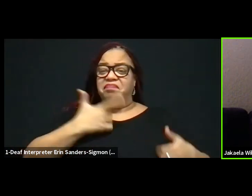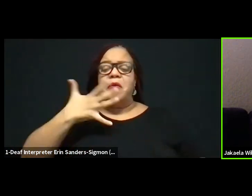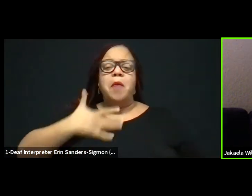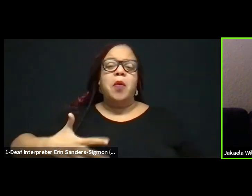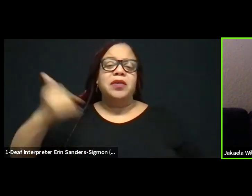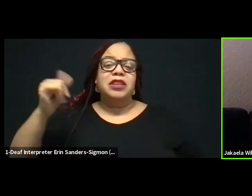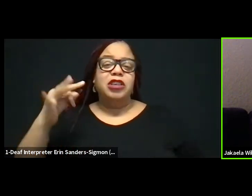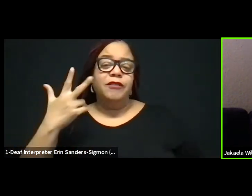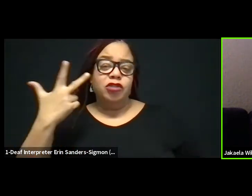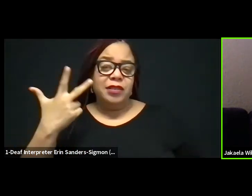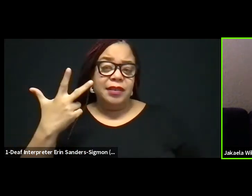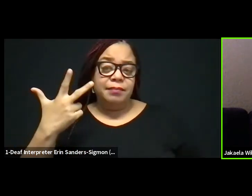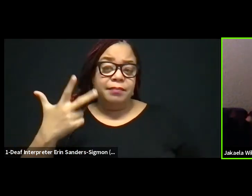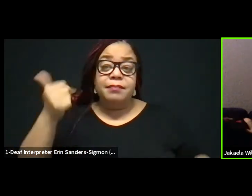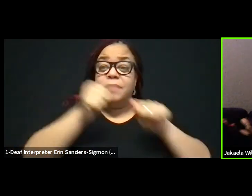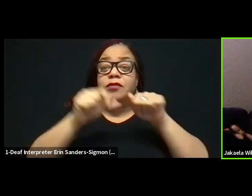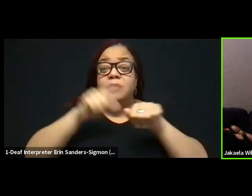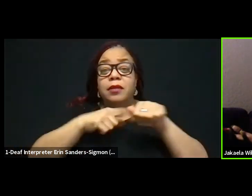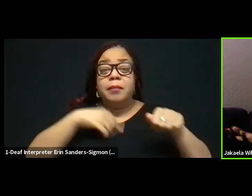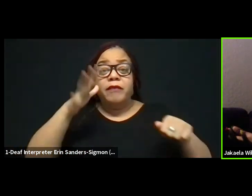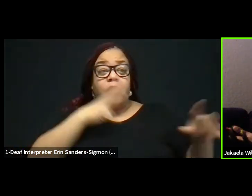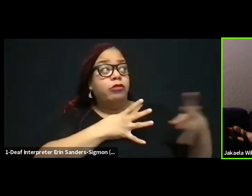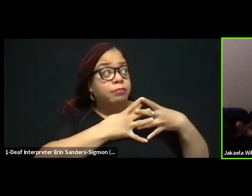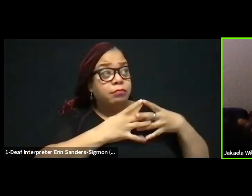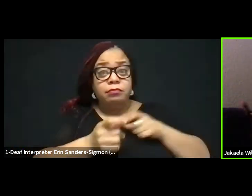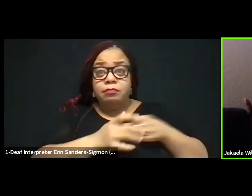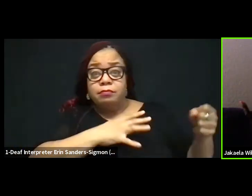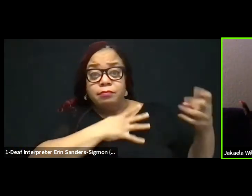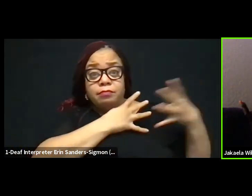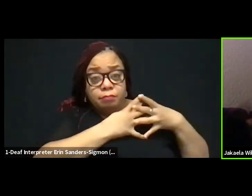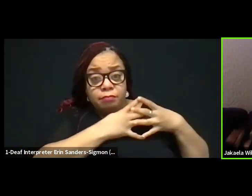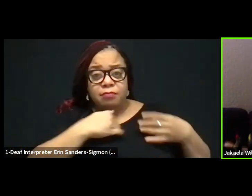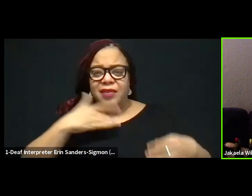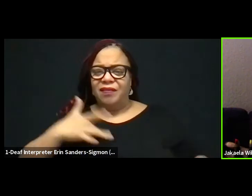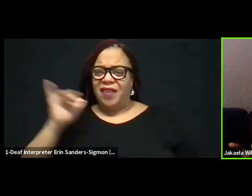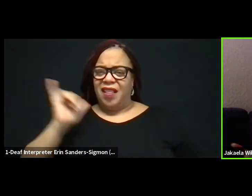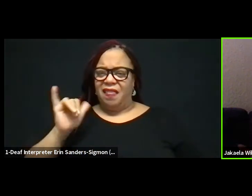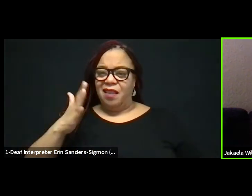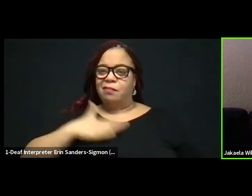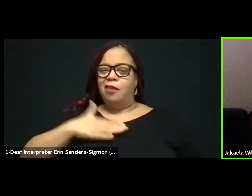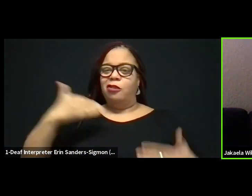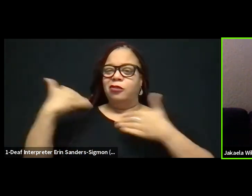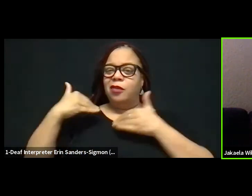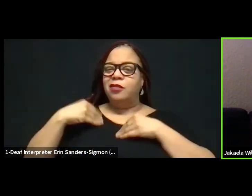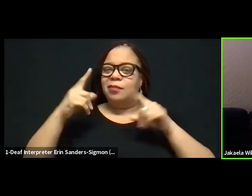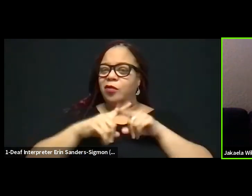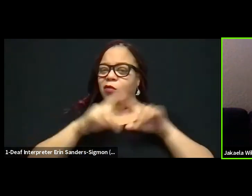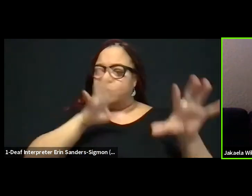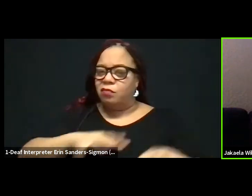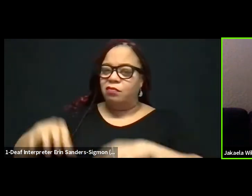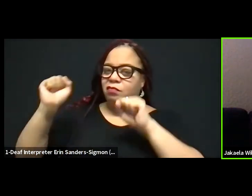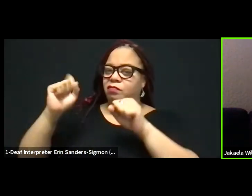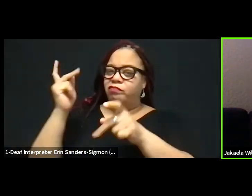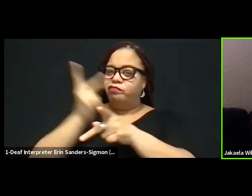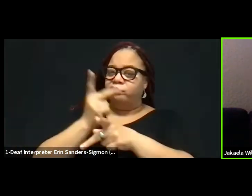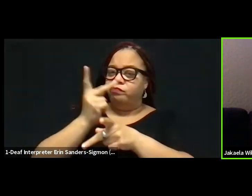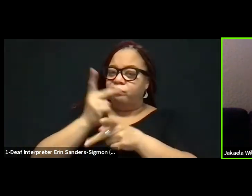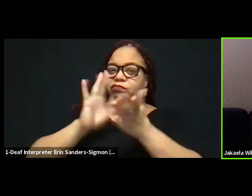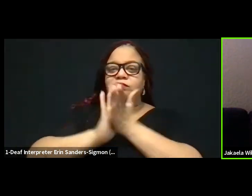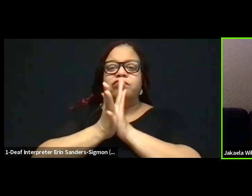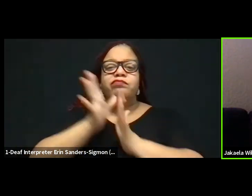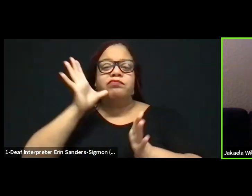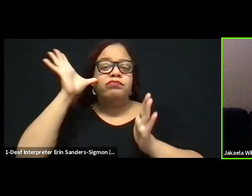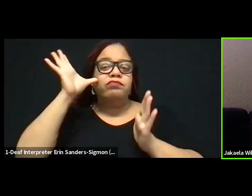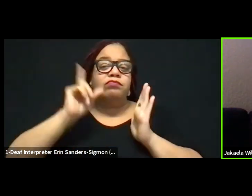responsibility to take up on that parent role that was now essentially empty. And I became an adult at a